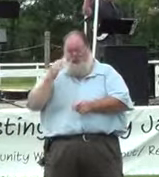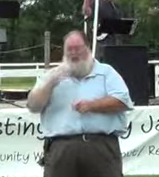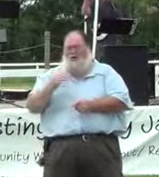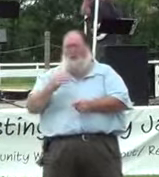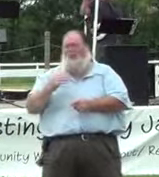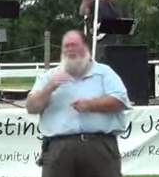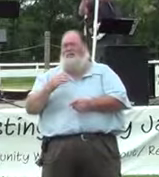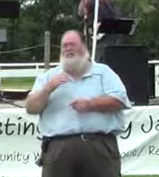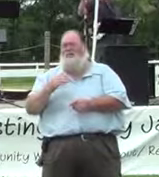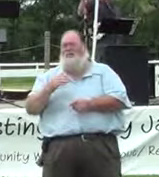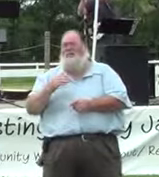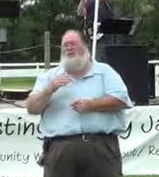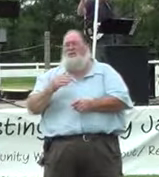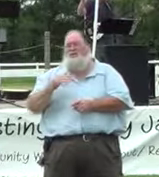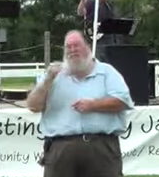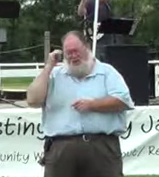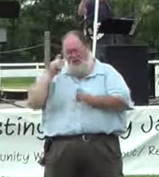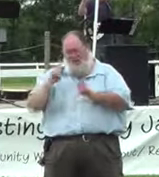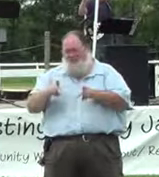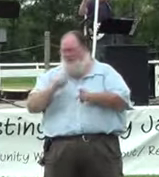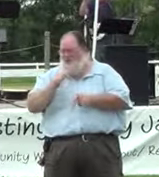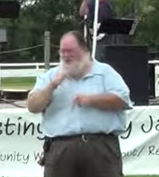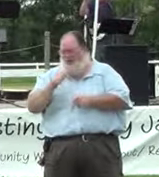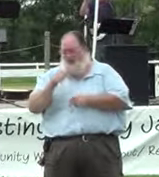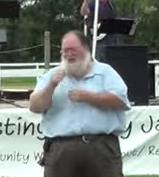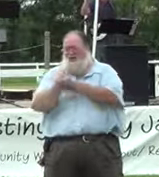because God is love.